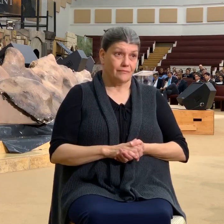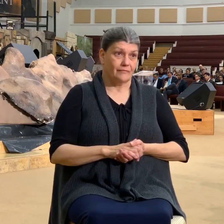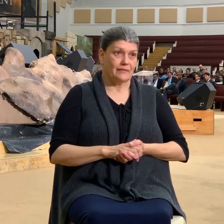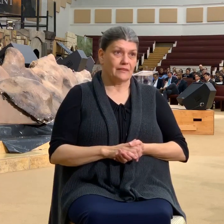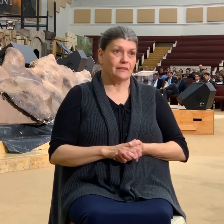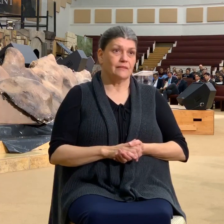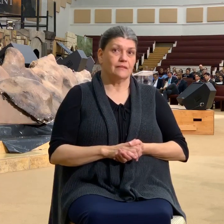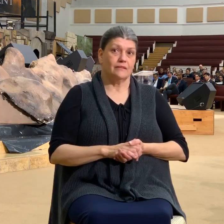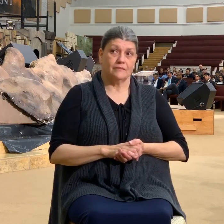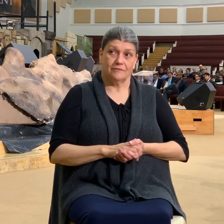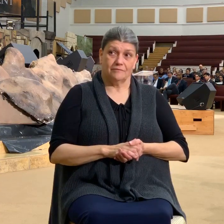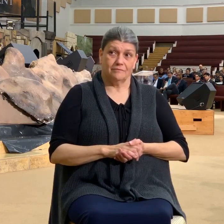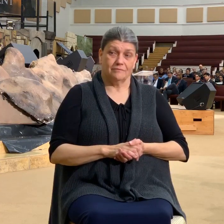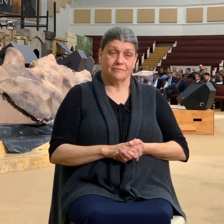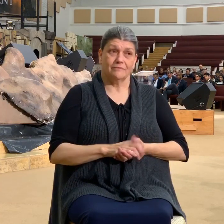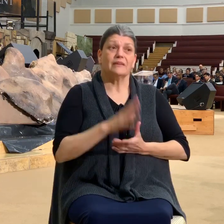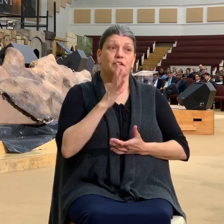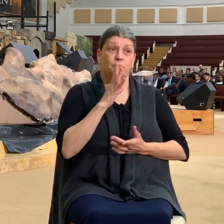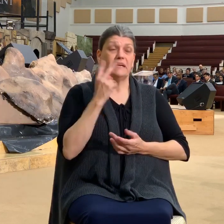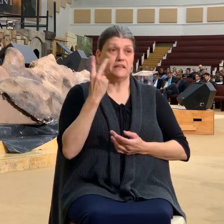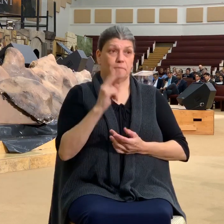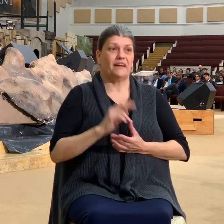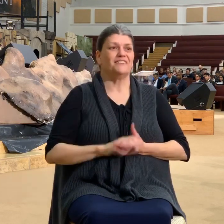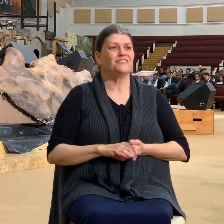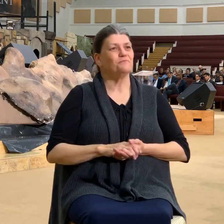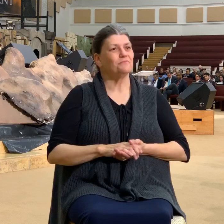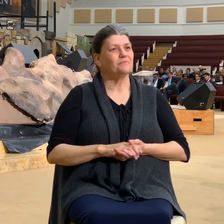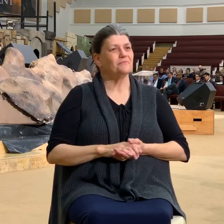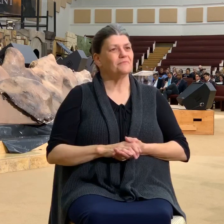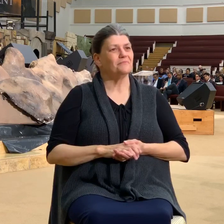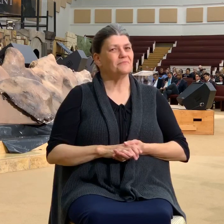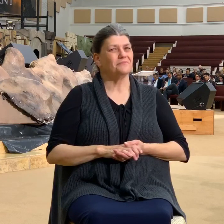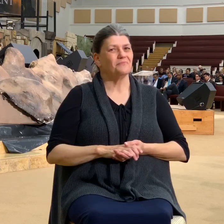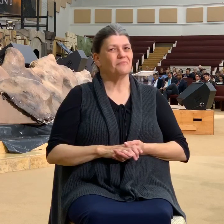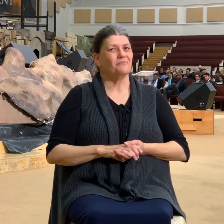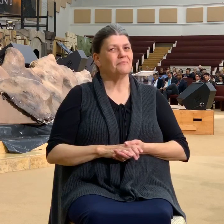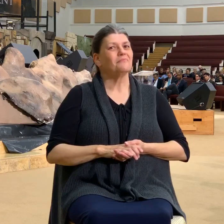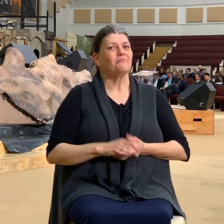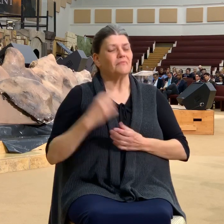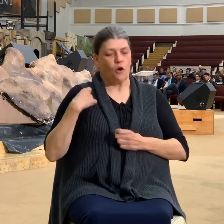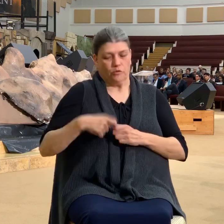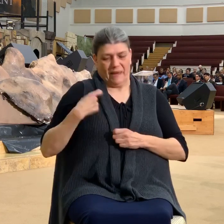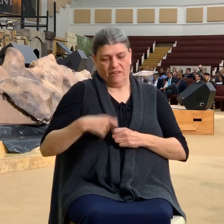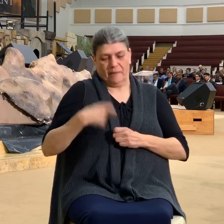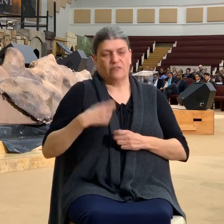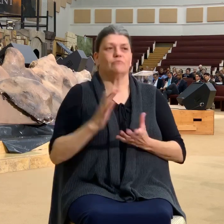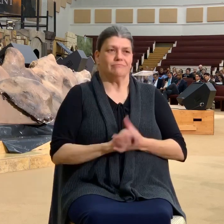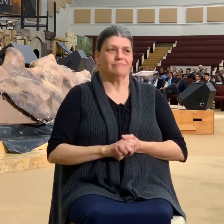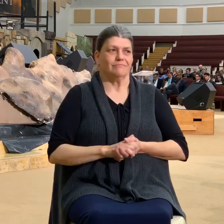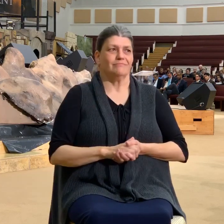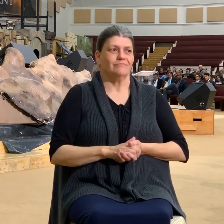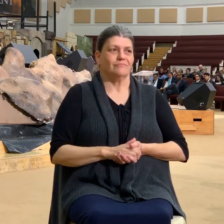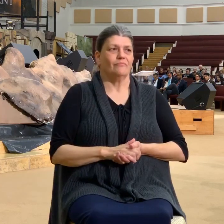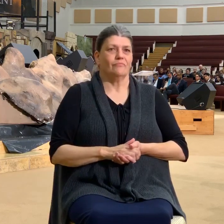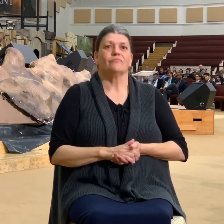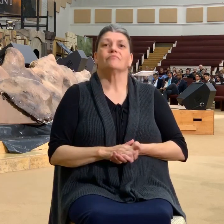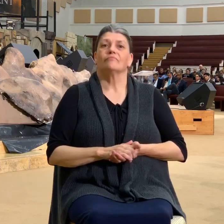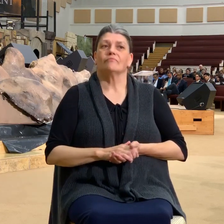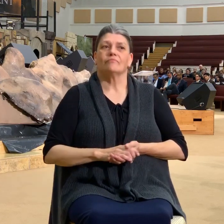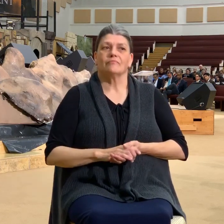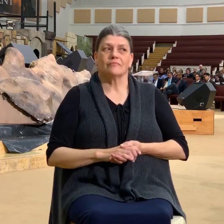por el contrario, a la mujer dejarse crecer el cabello le es honroso. Last part says this, porque